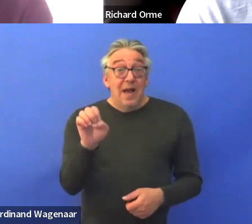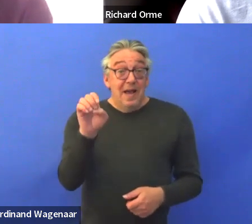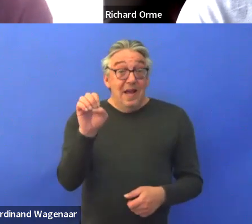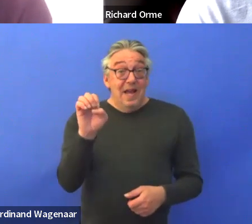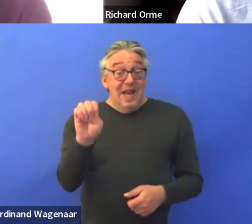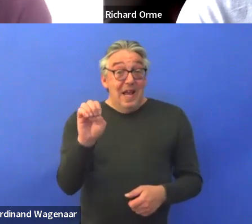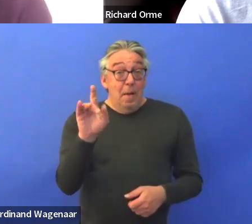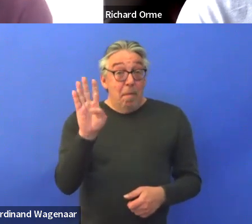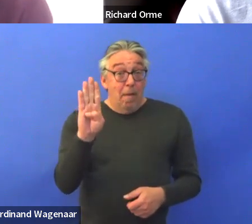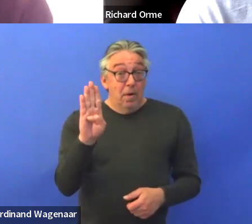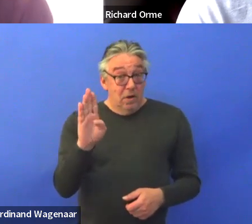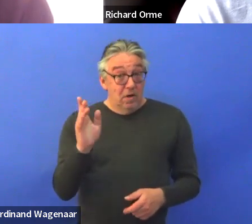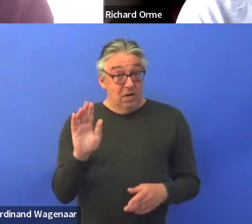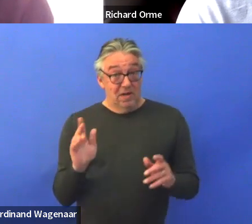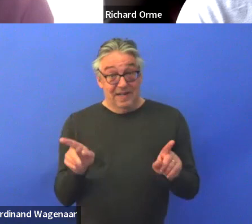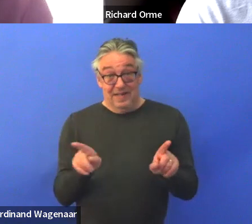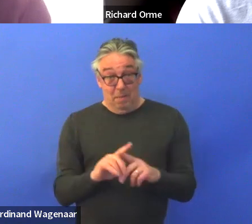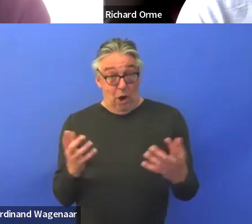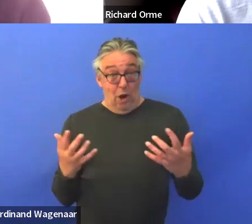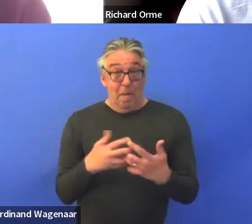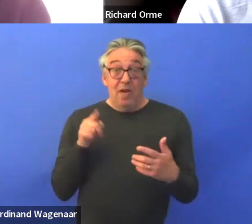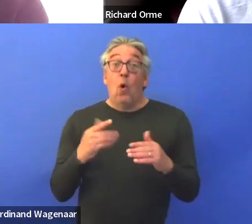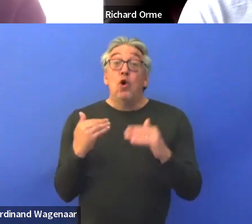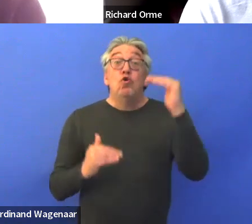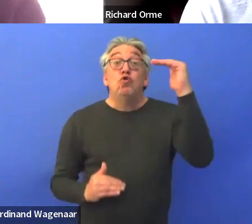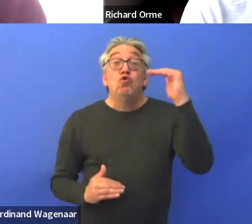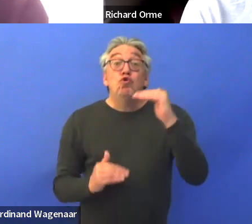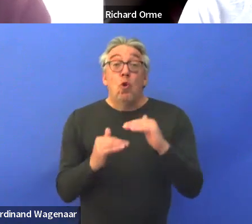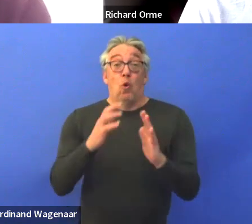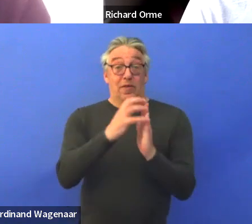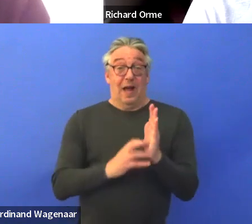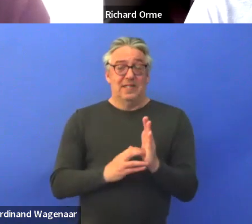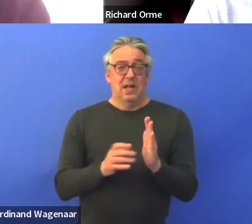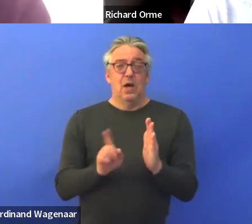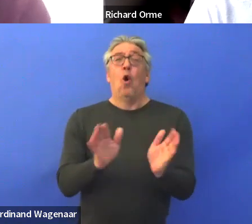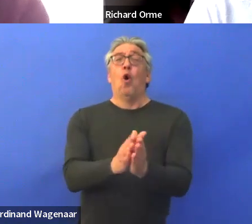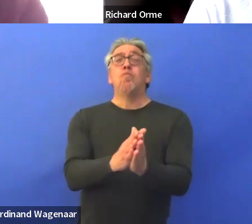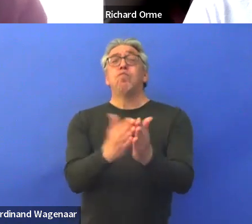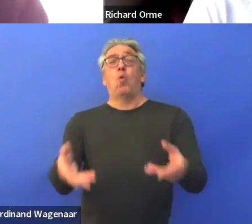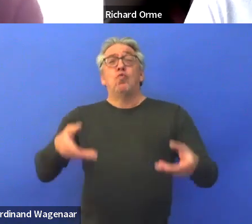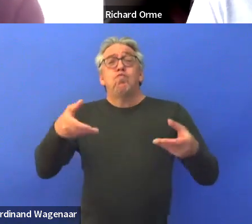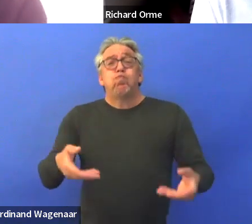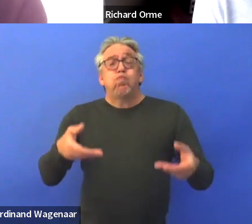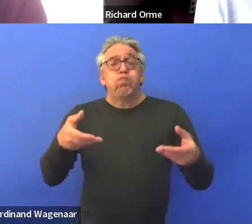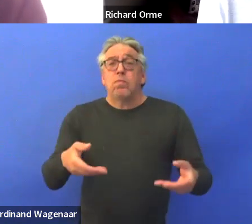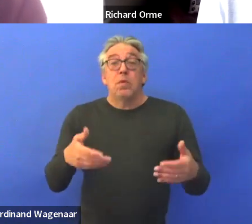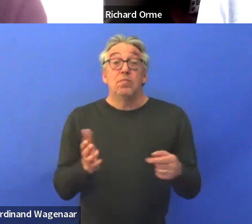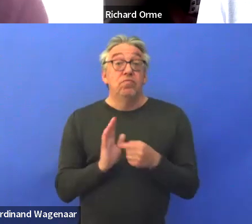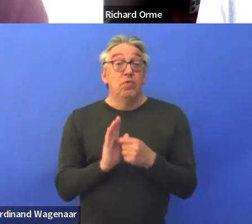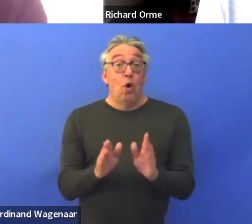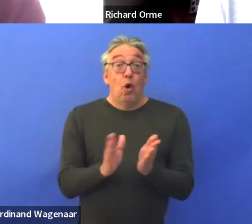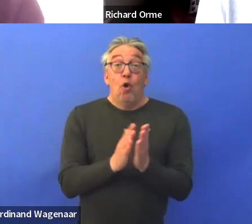for shorter texts. So not talking here about books, but for example, a brochure